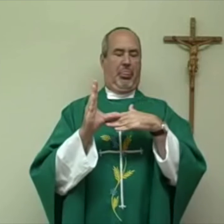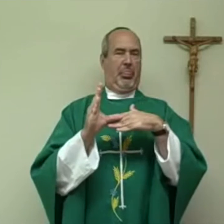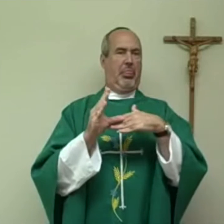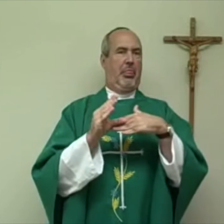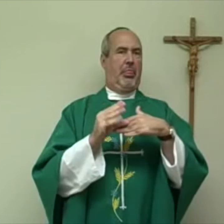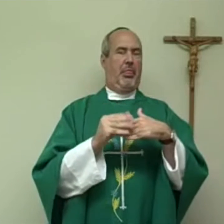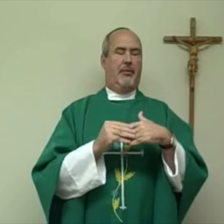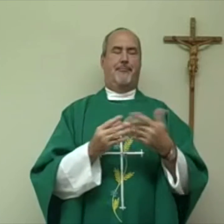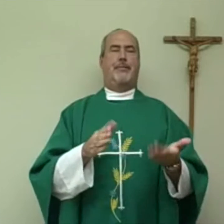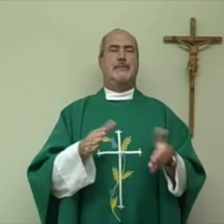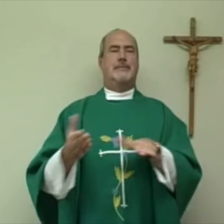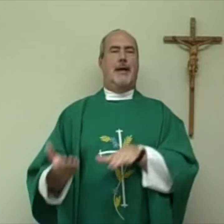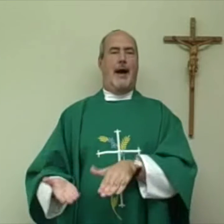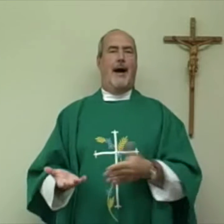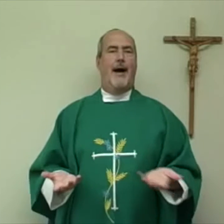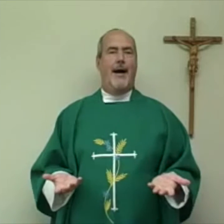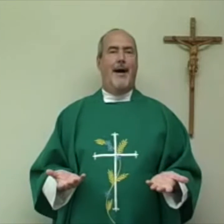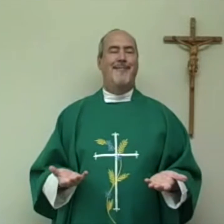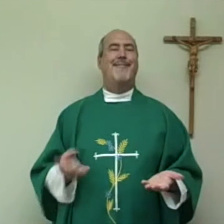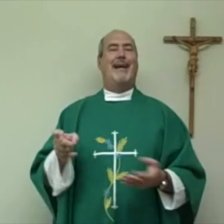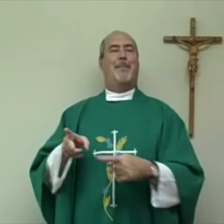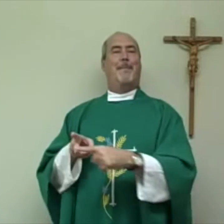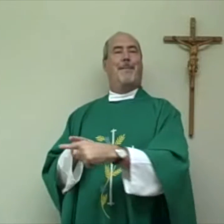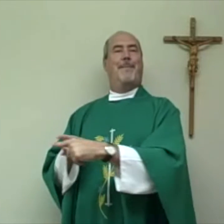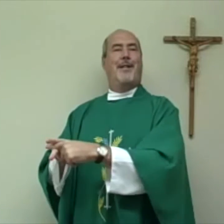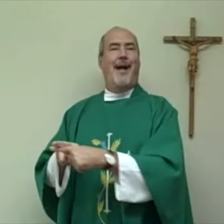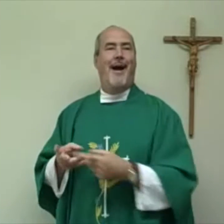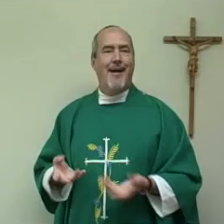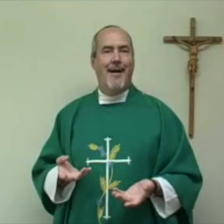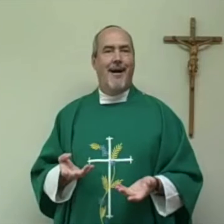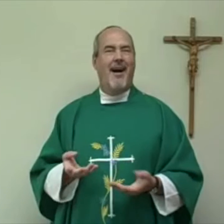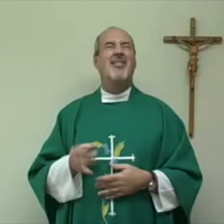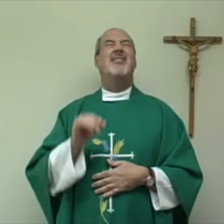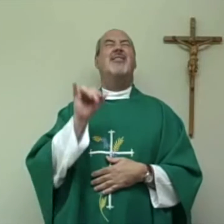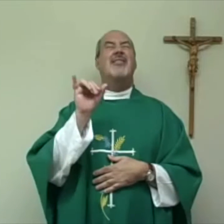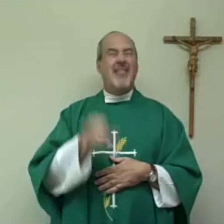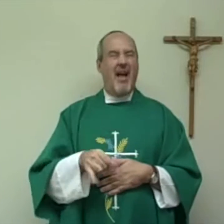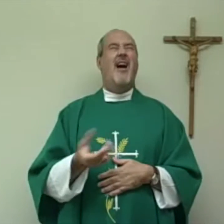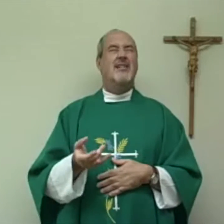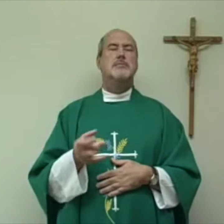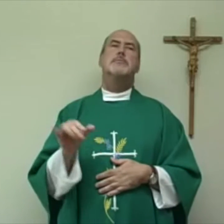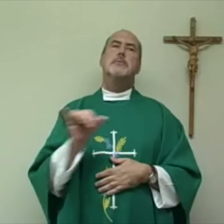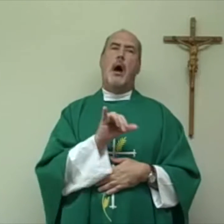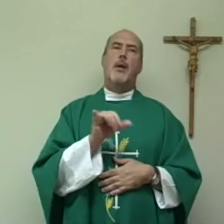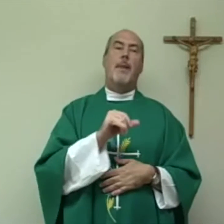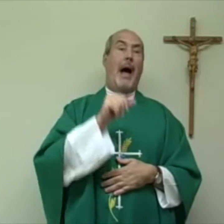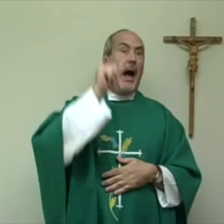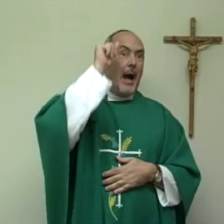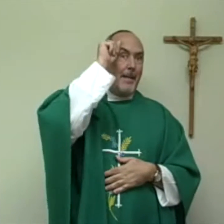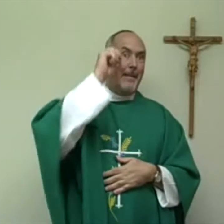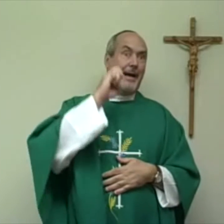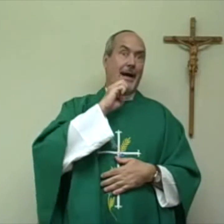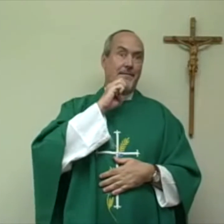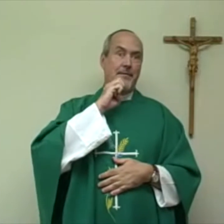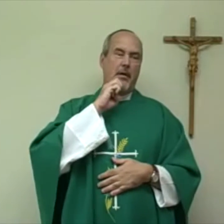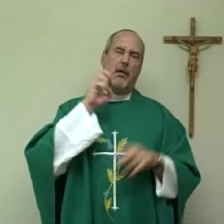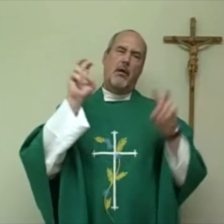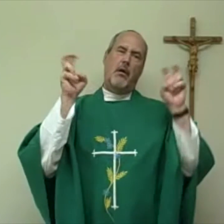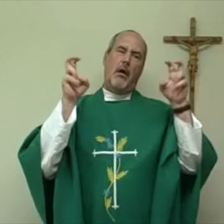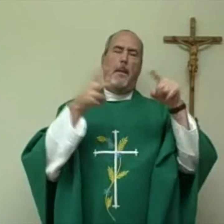run the computer for a while before it depletes and eventually dies. And then it has to be plugged back in again. We